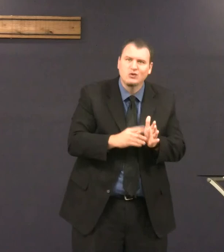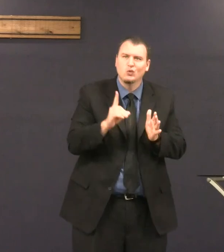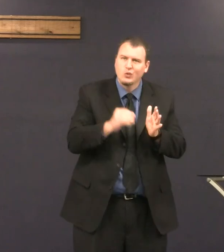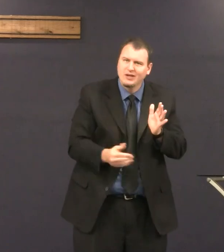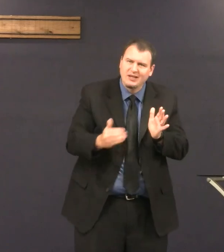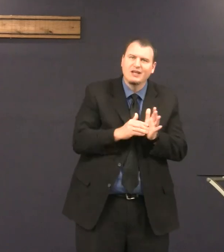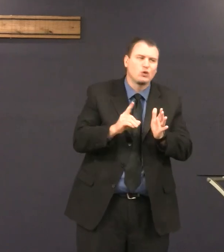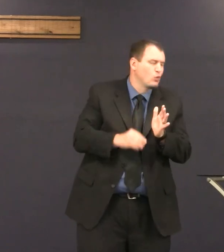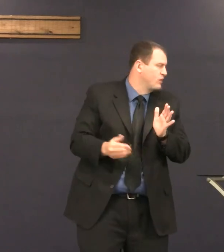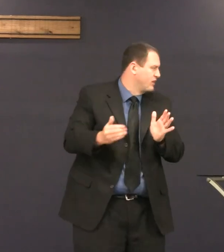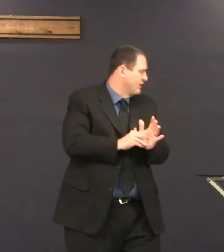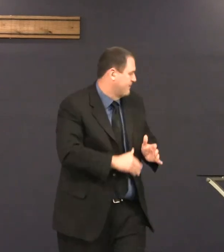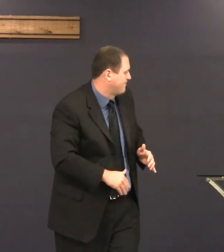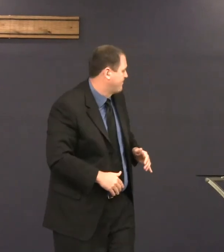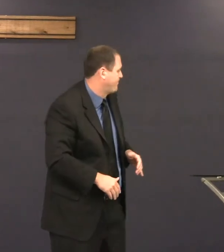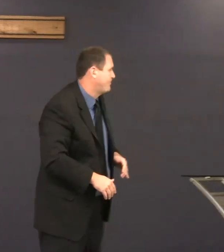it again.